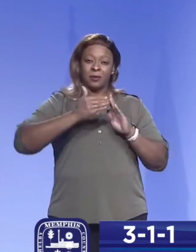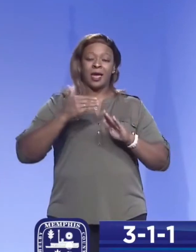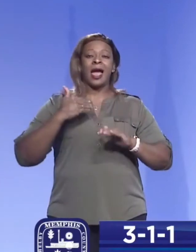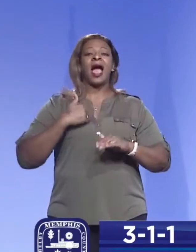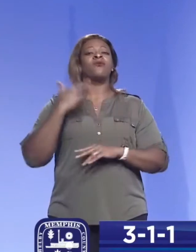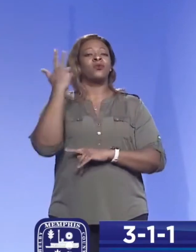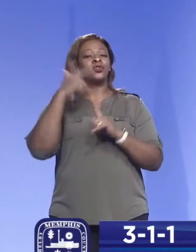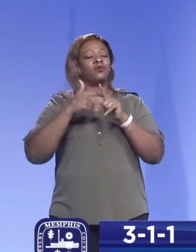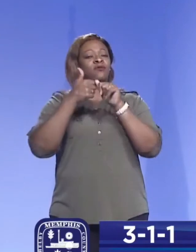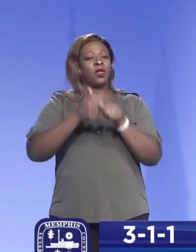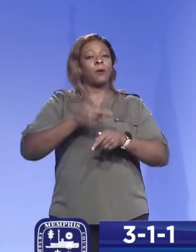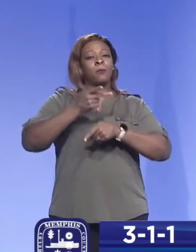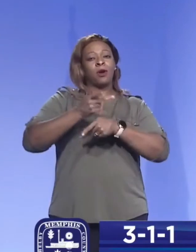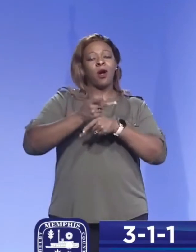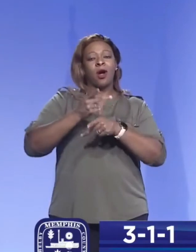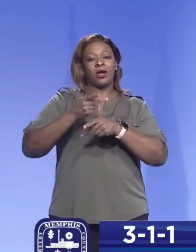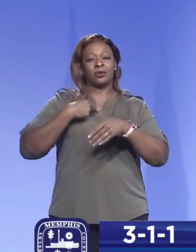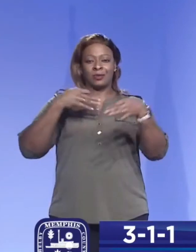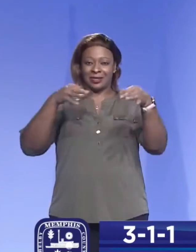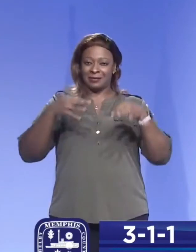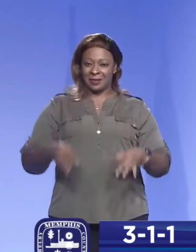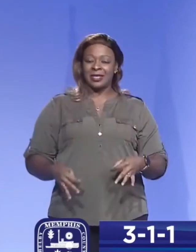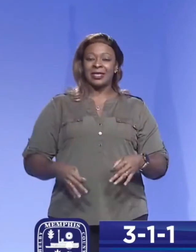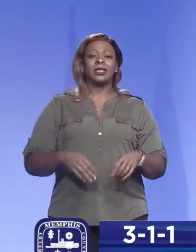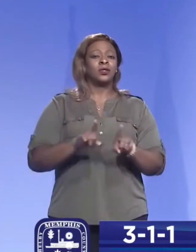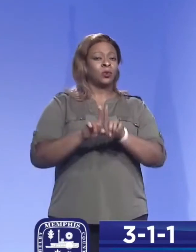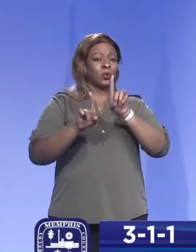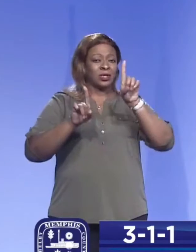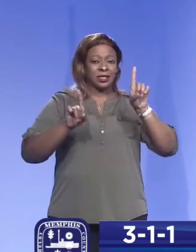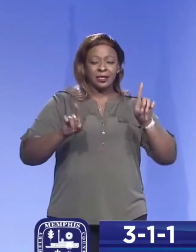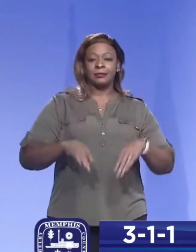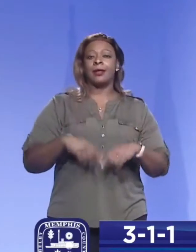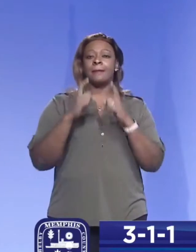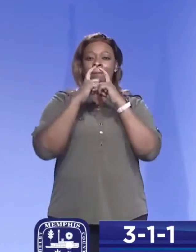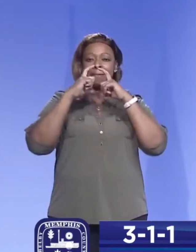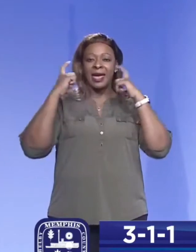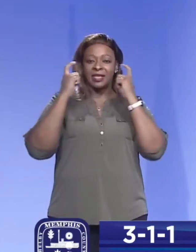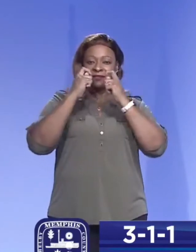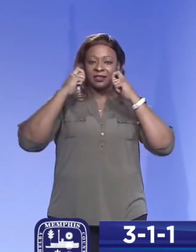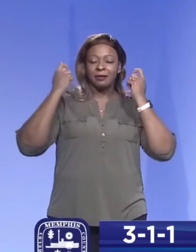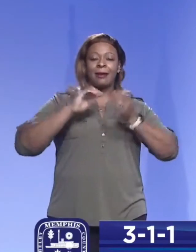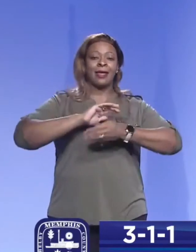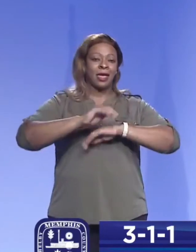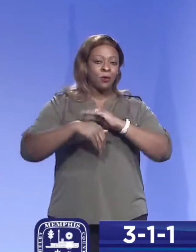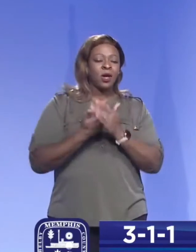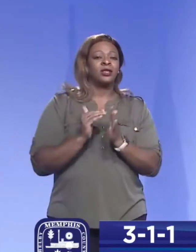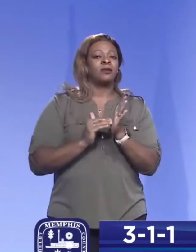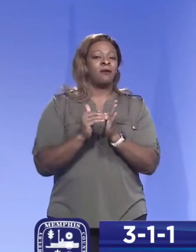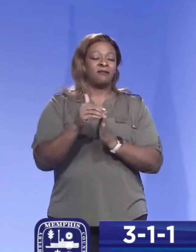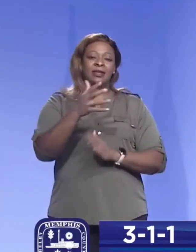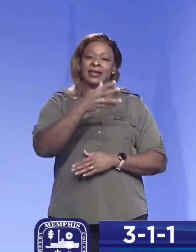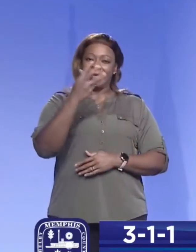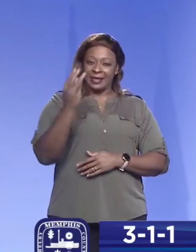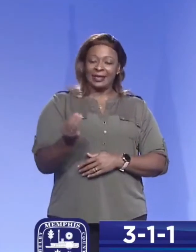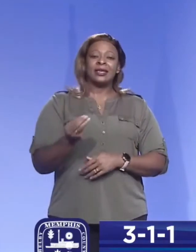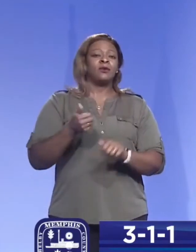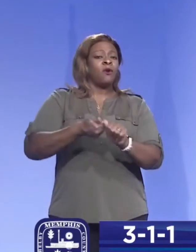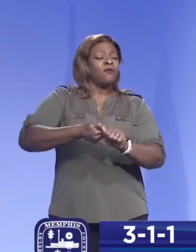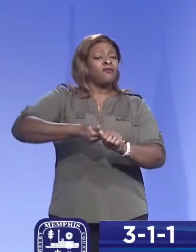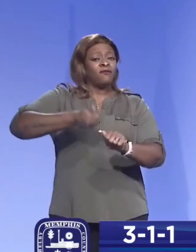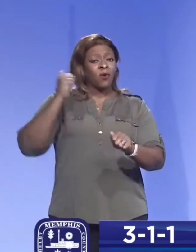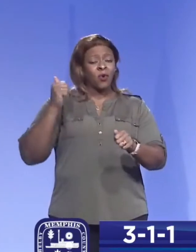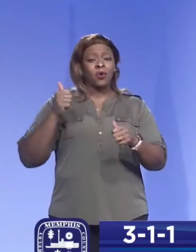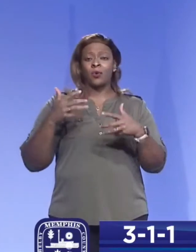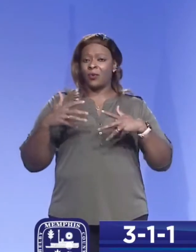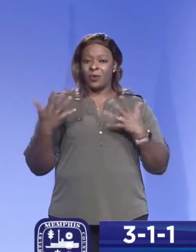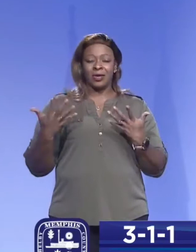follow the precautions that we outline. Social distancing, wear a mask, hand washing, and avoiding being